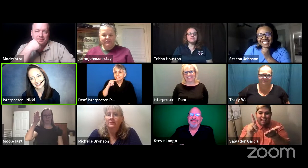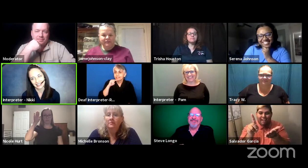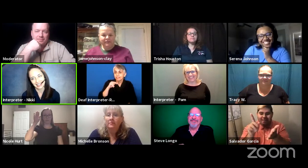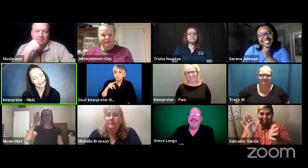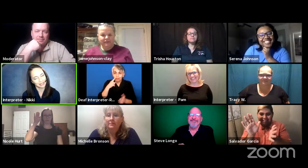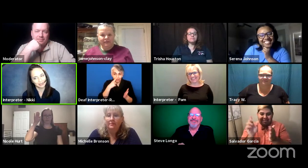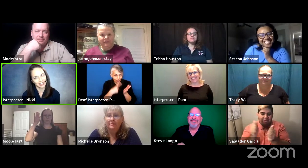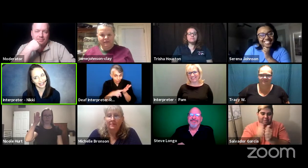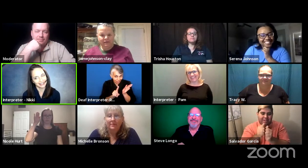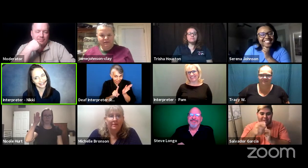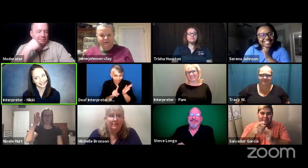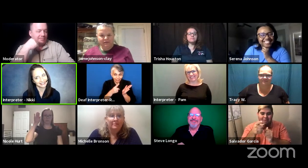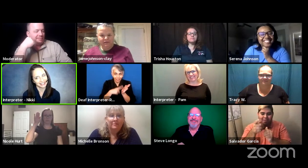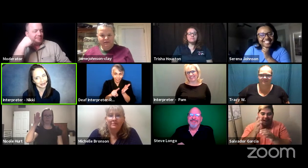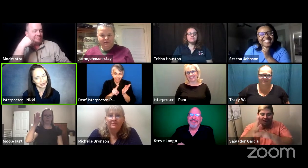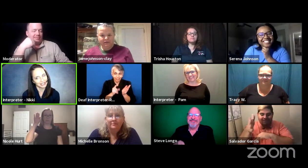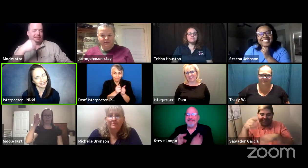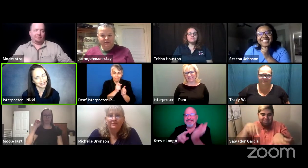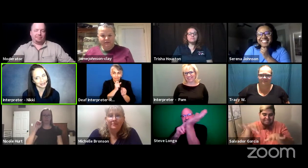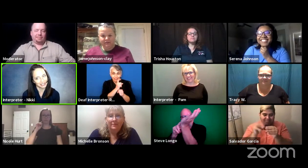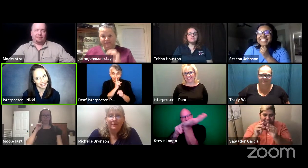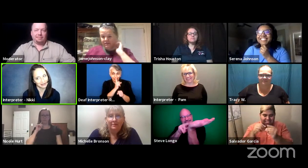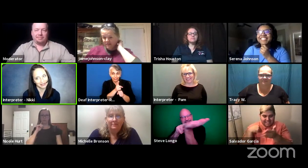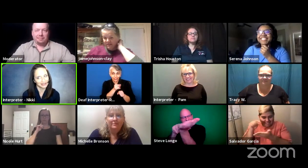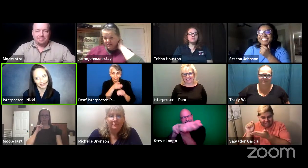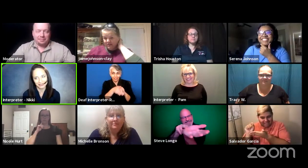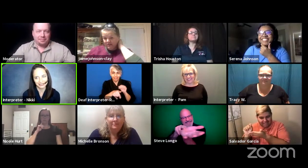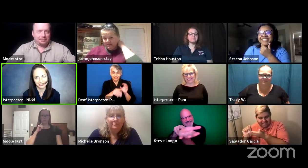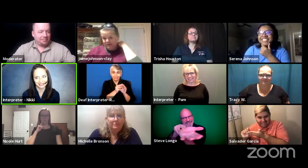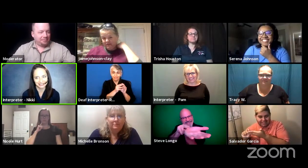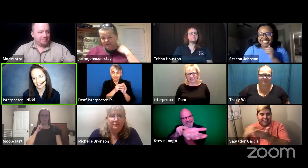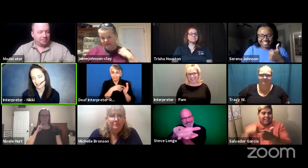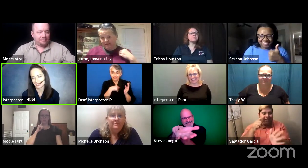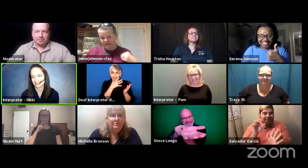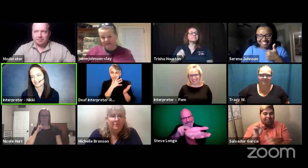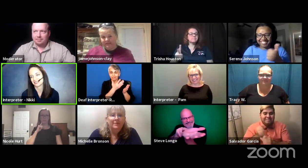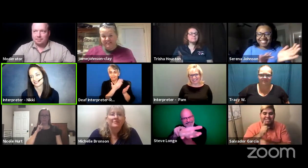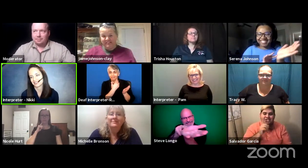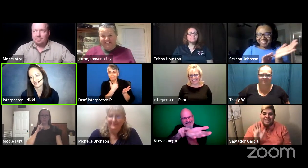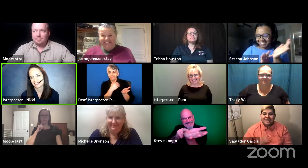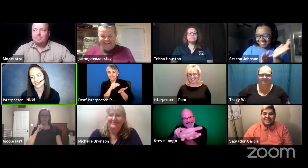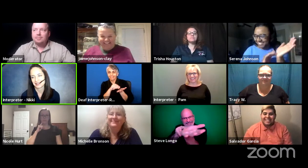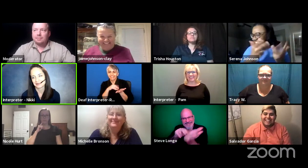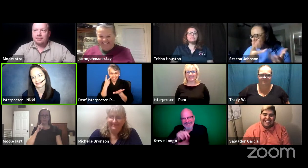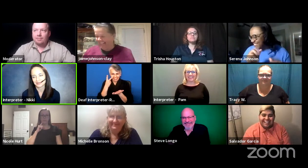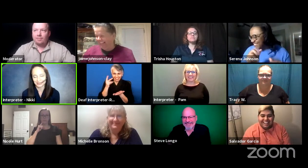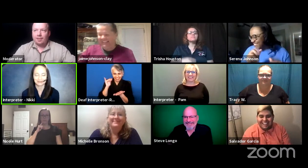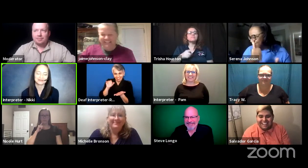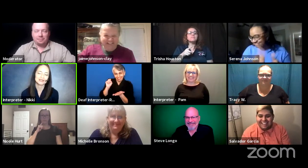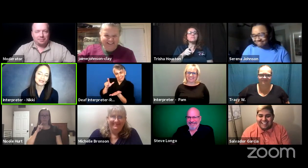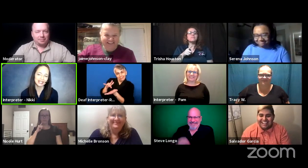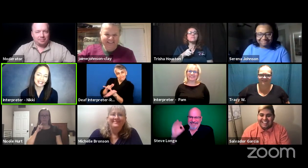I have to double check. I just want to make sure I check in with you after these meetings, and so checking in.